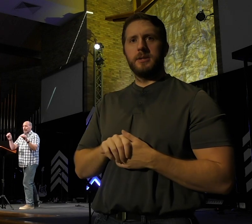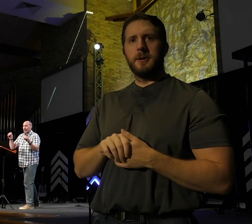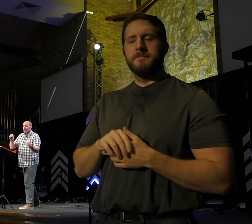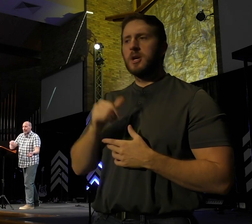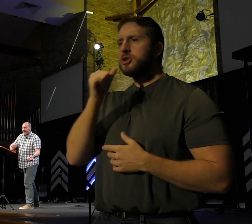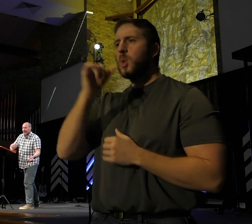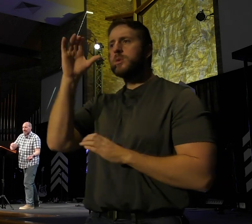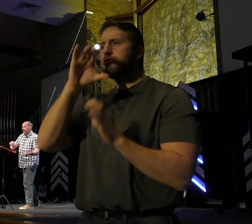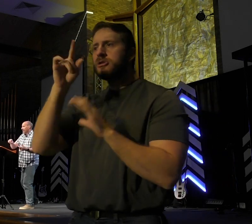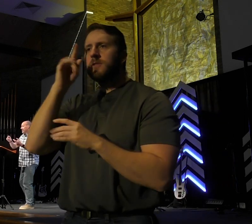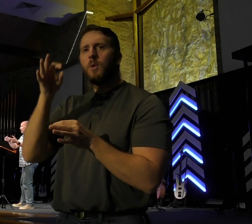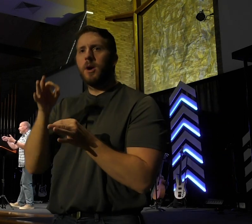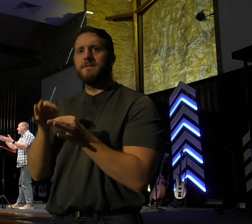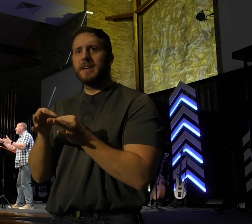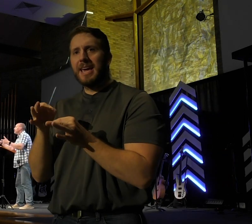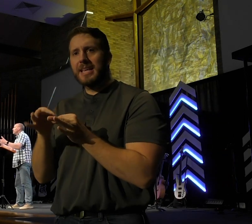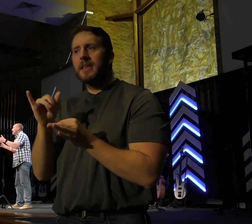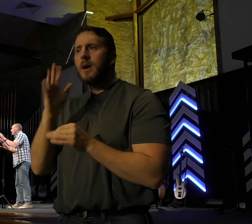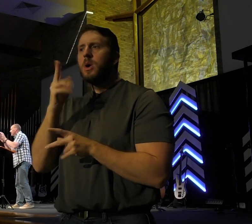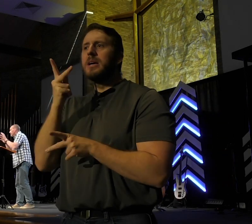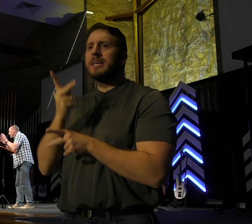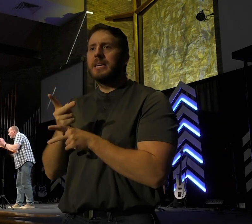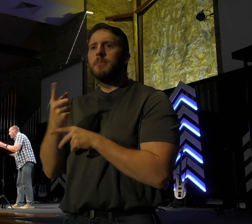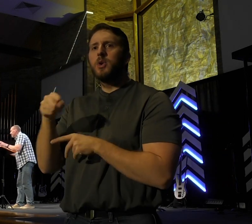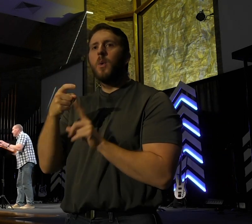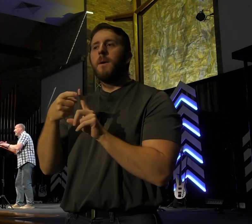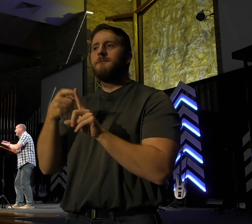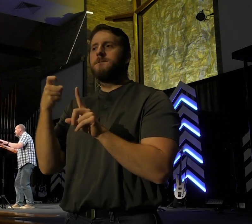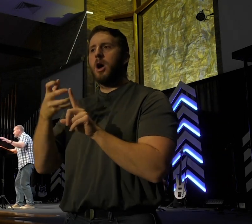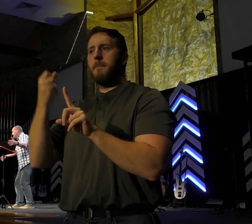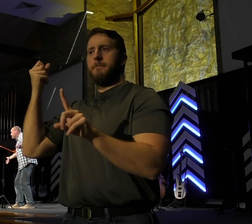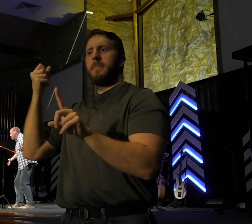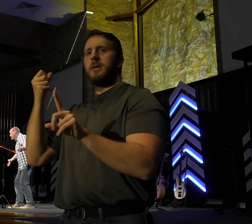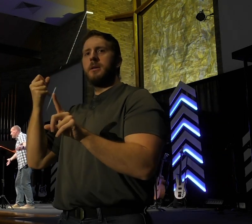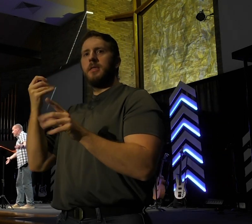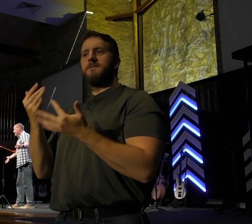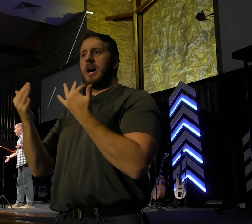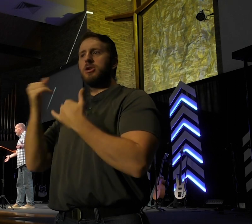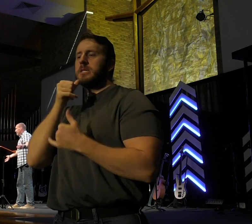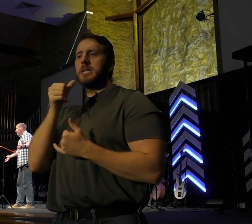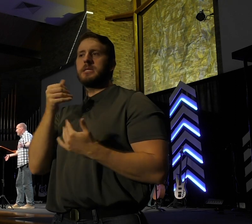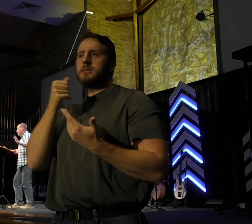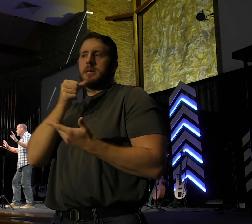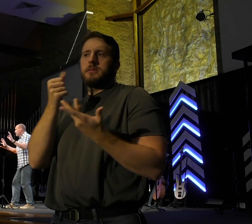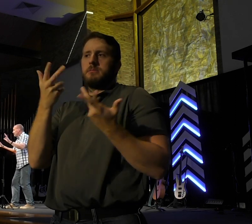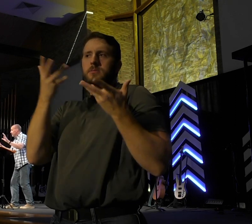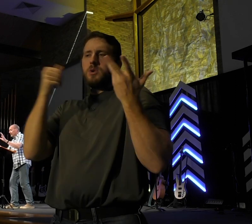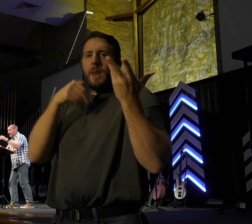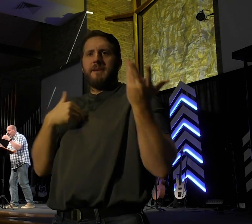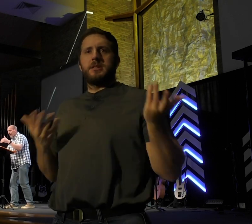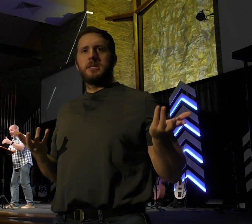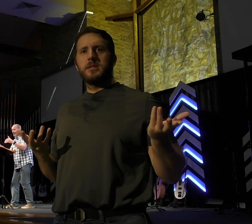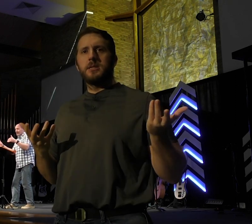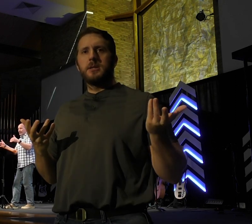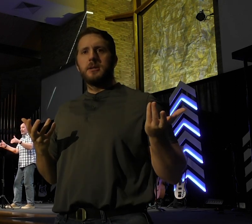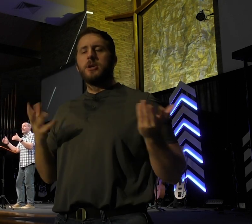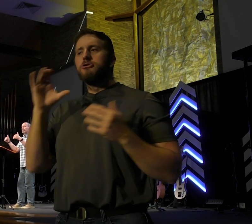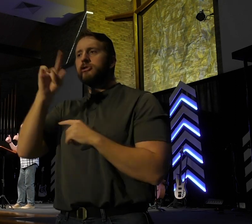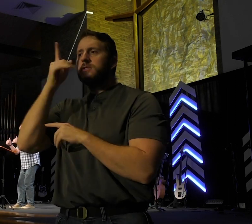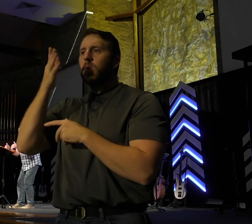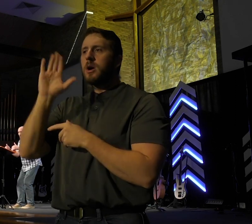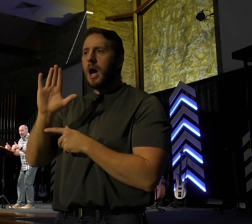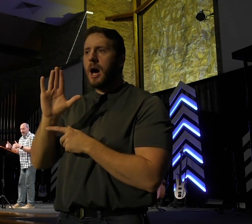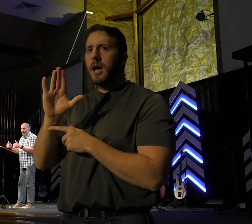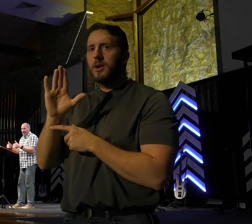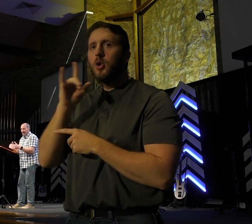search for a faith that will keep you from the fire. It doesn't exist. Search for a God who